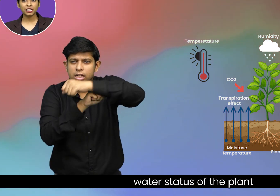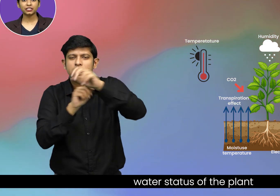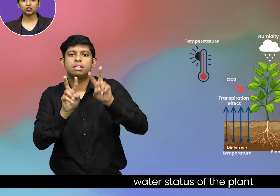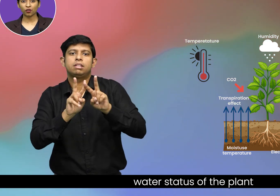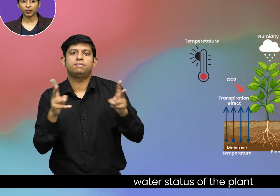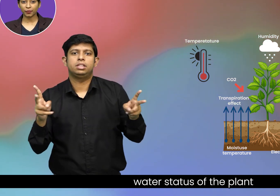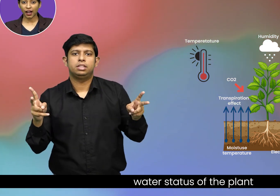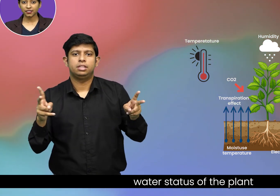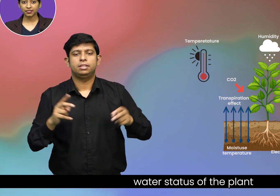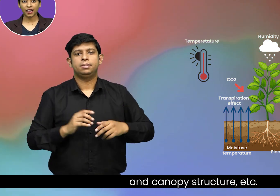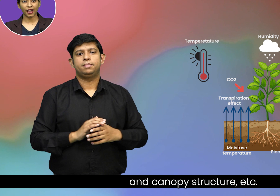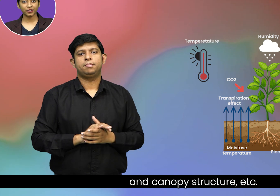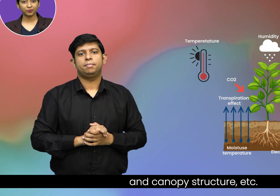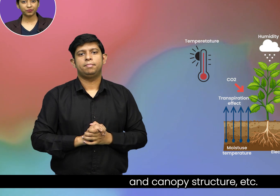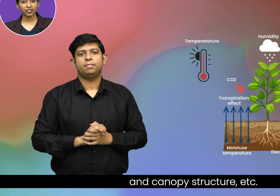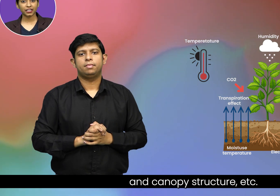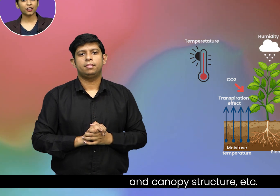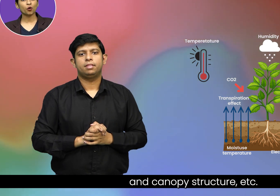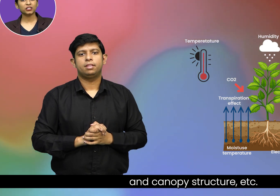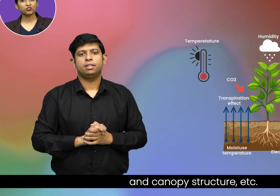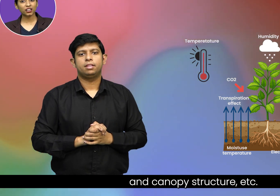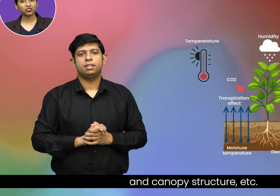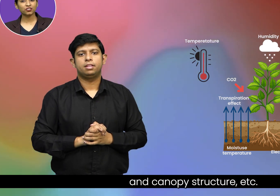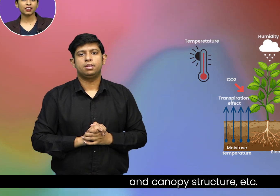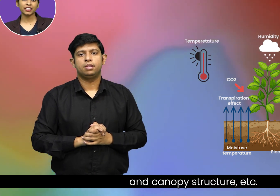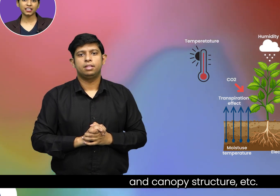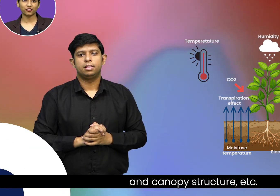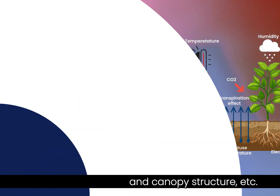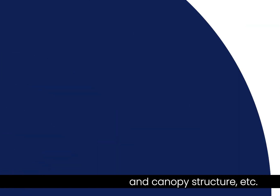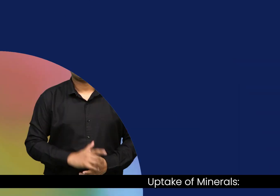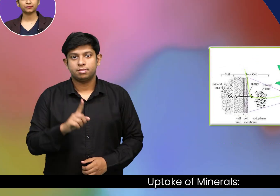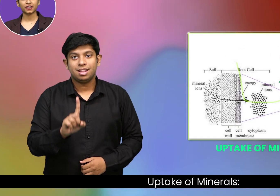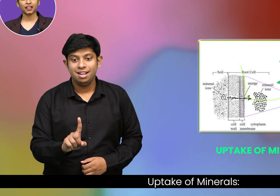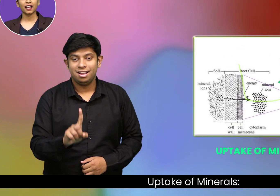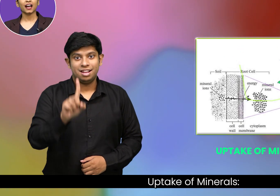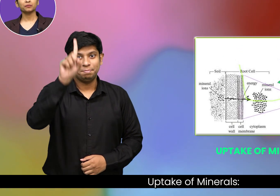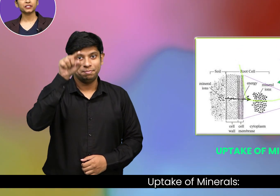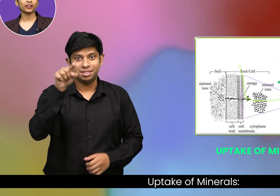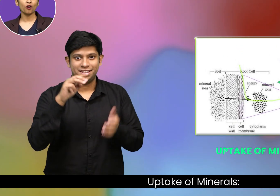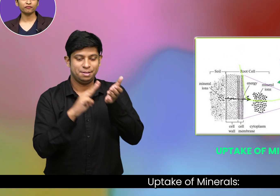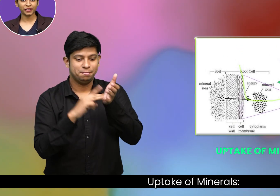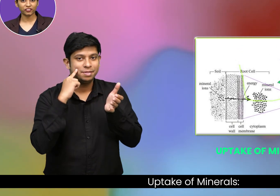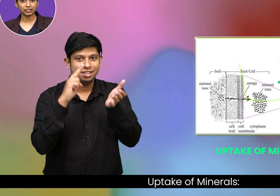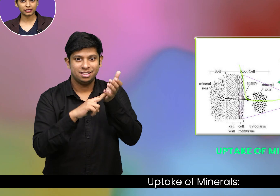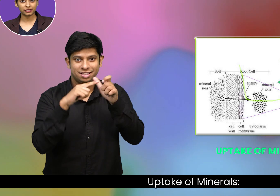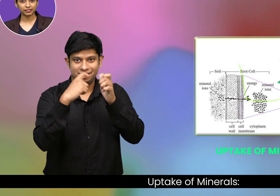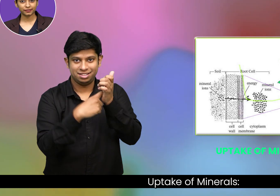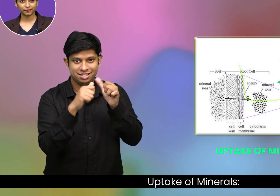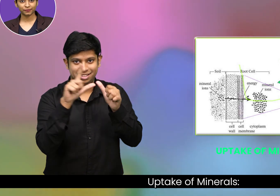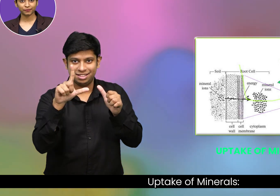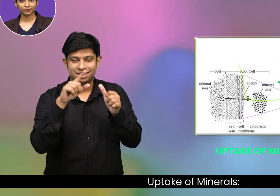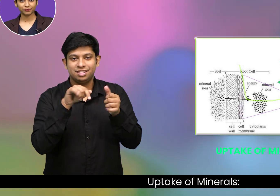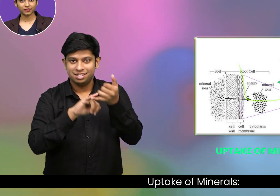water status of the plant and canopy structure, etc. Uptake of minerals.